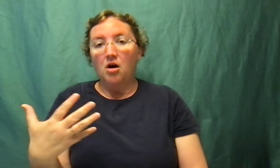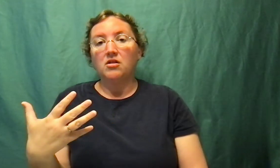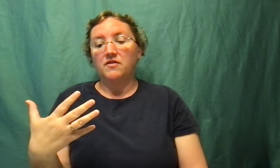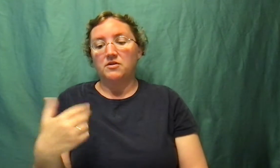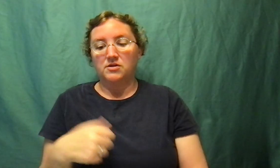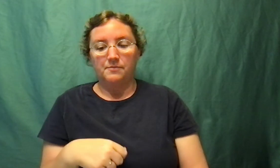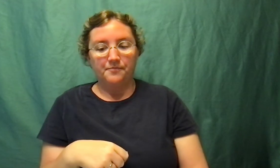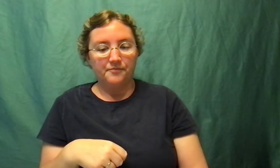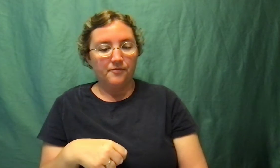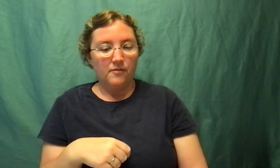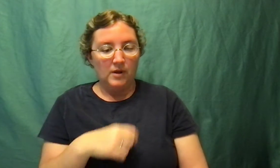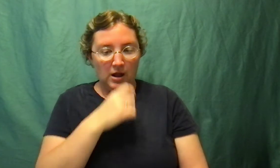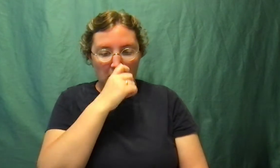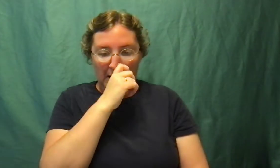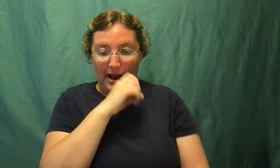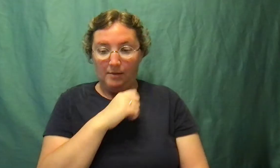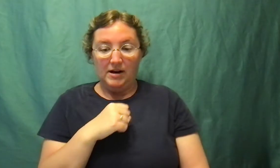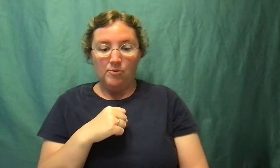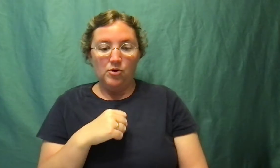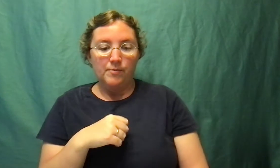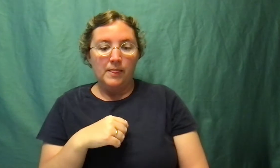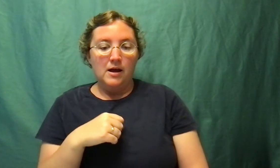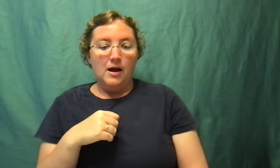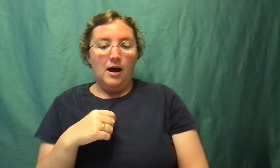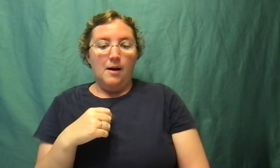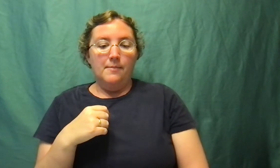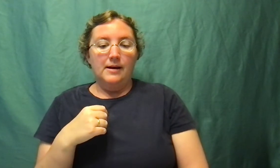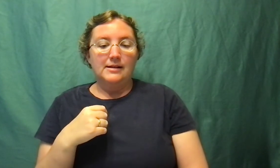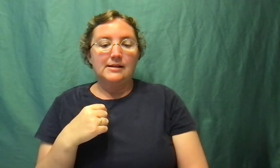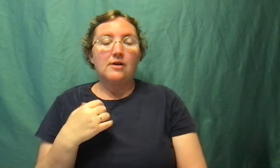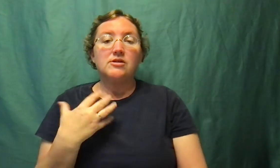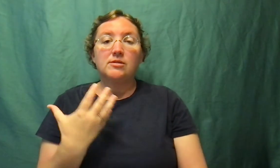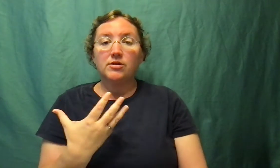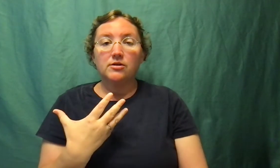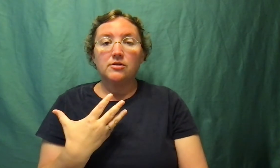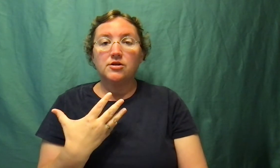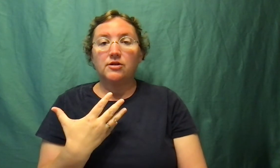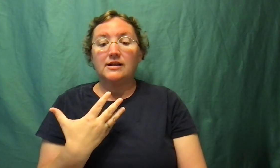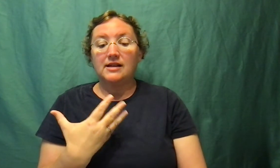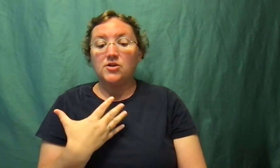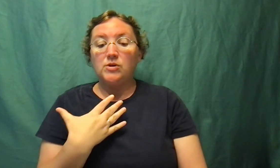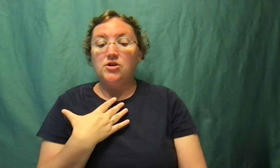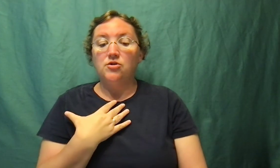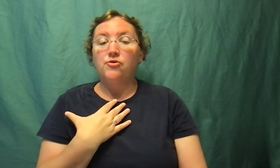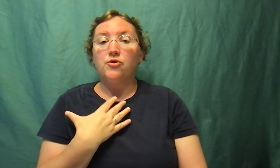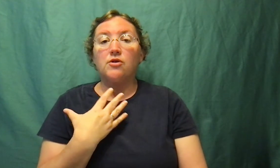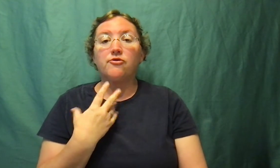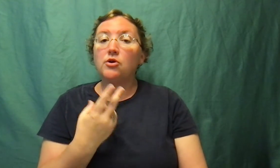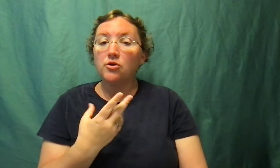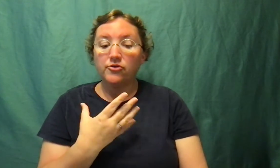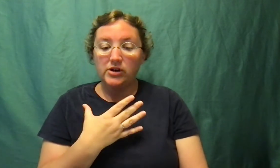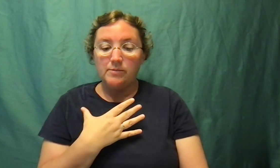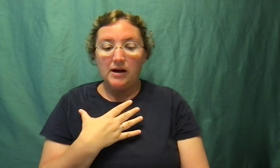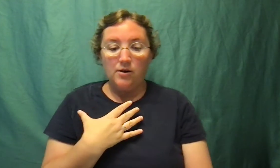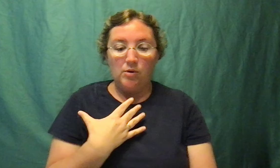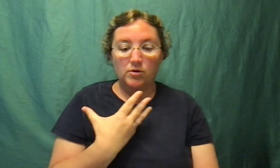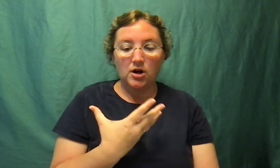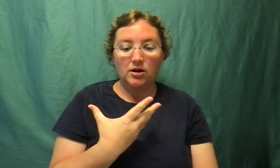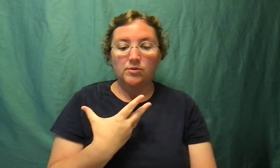All of those. And many more. It sounds similar to like sounds we do for vocal feedback when we're talking with